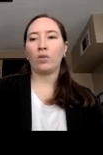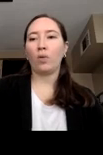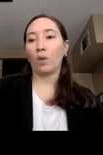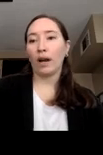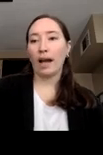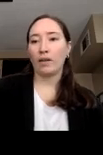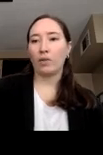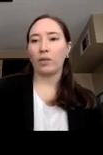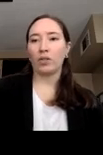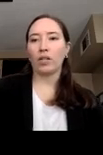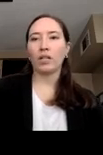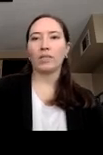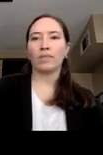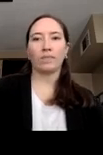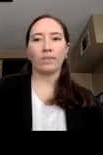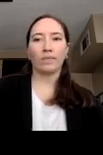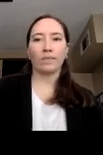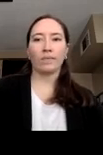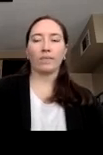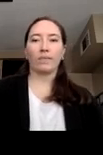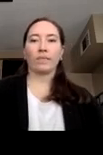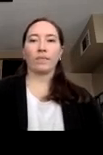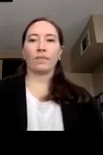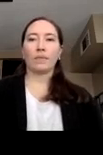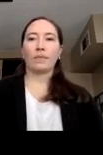question or add a new question here.